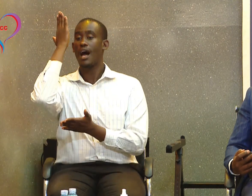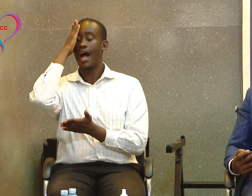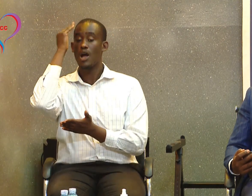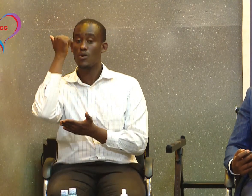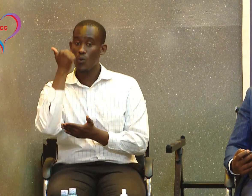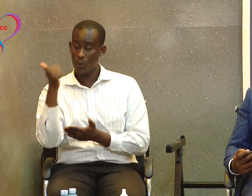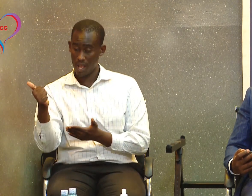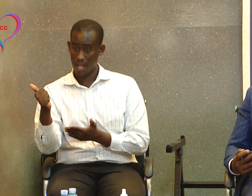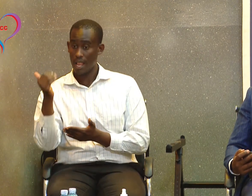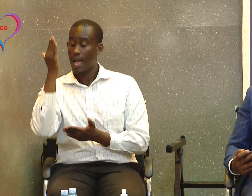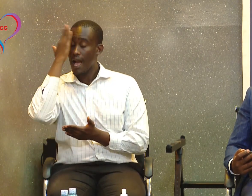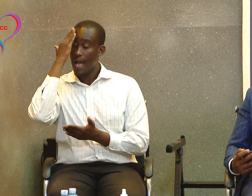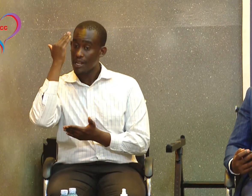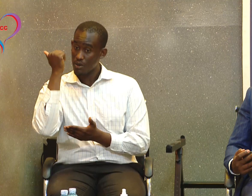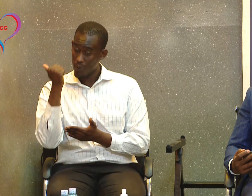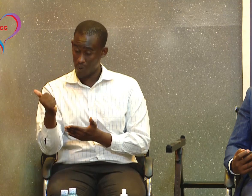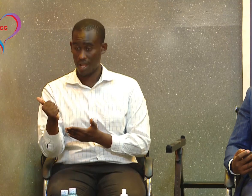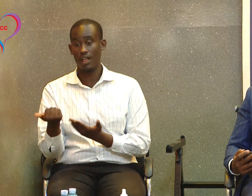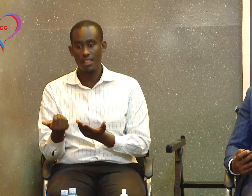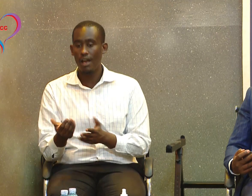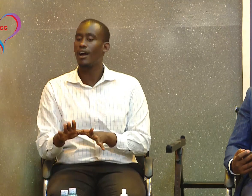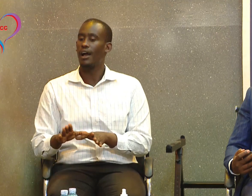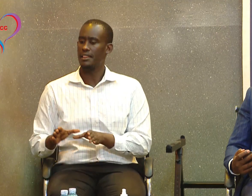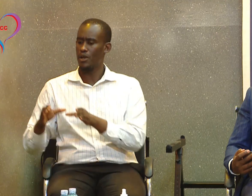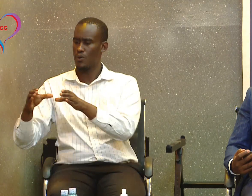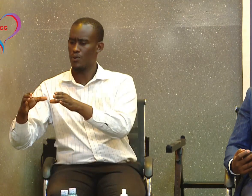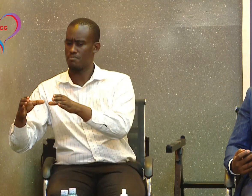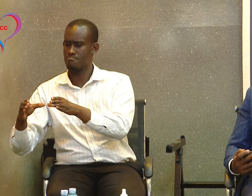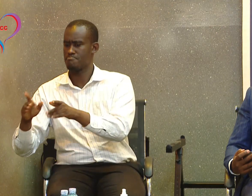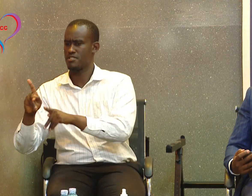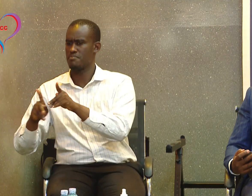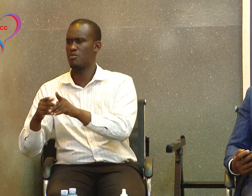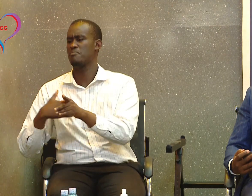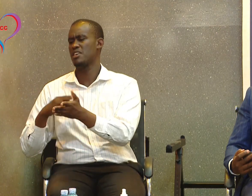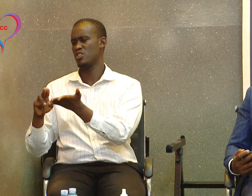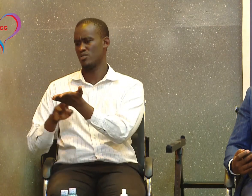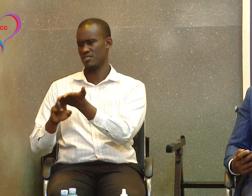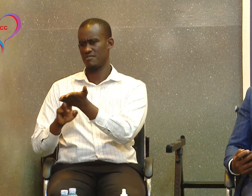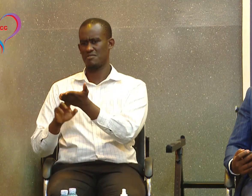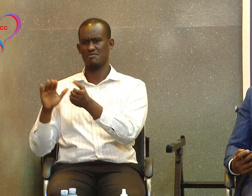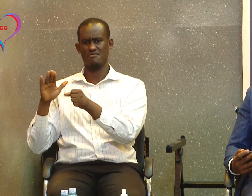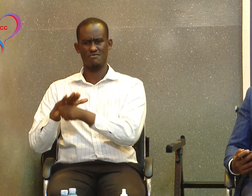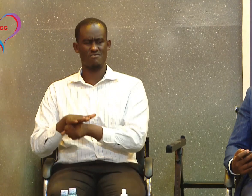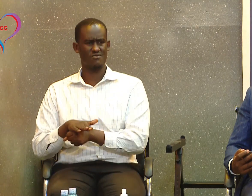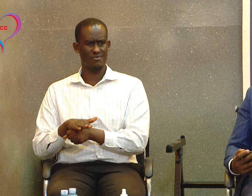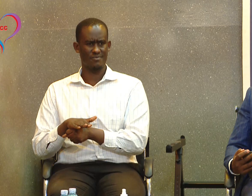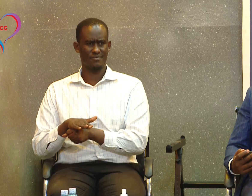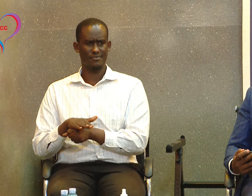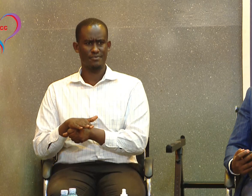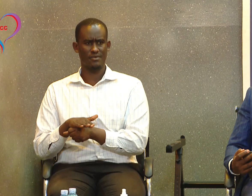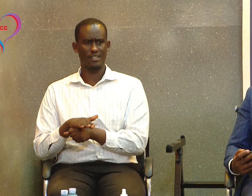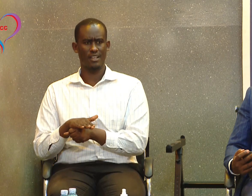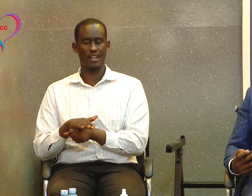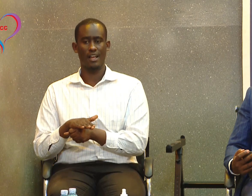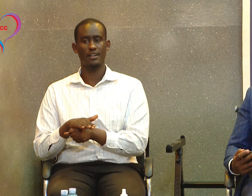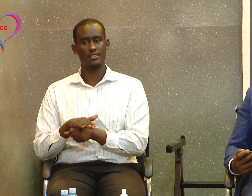chabantu benino kubanga angasa. Because I know the category of people that I am useful to. Ati nayune chika